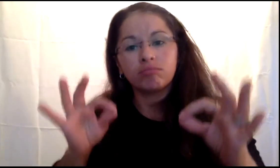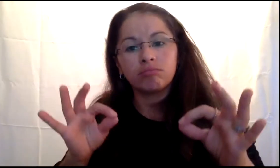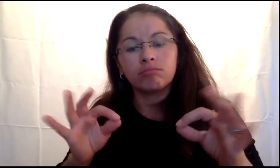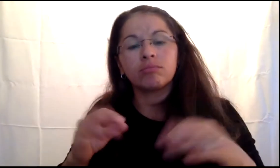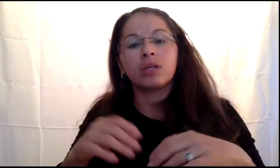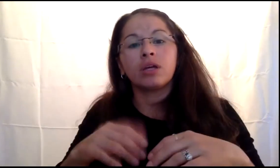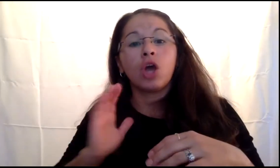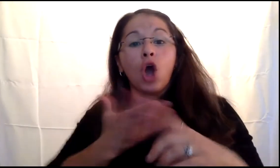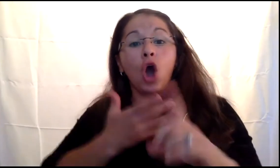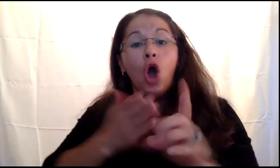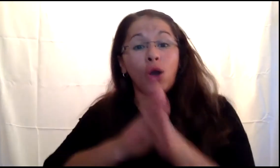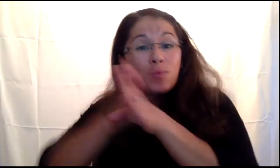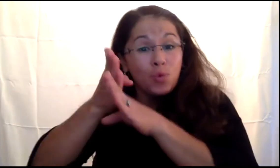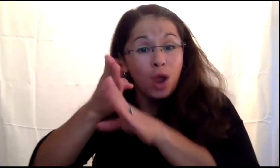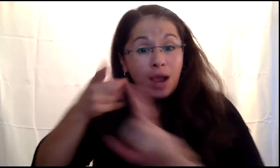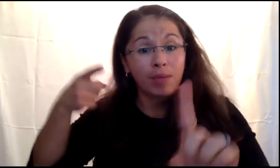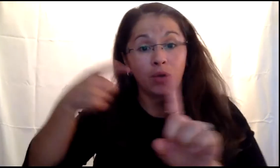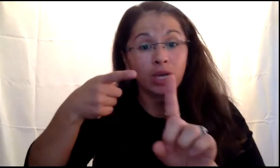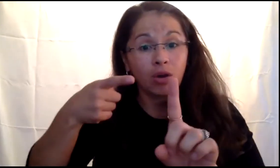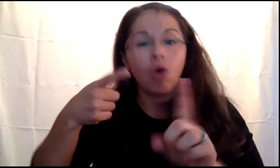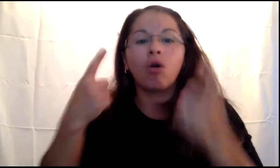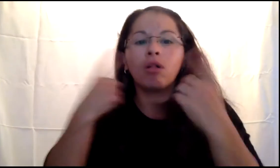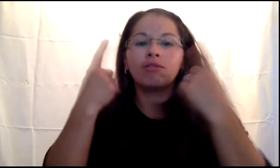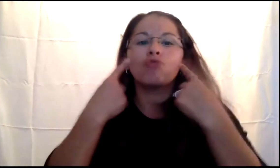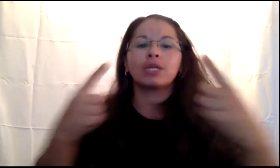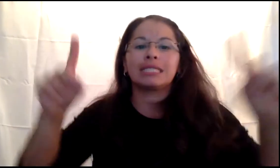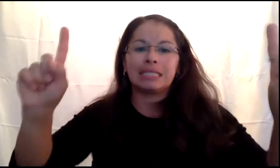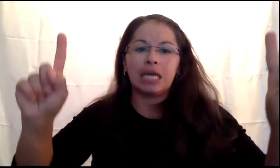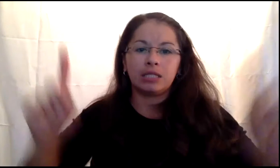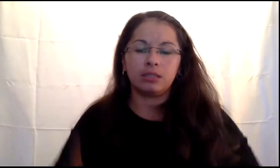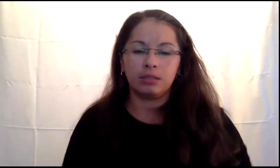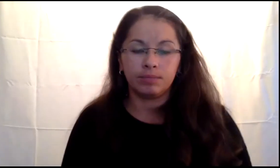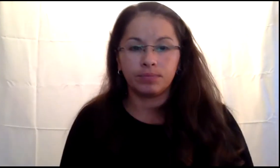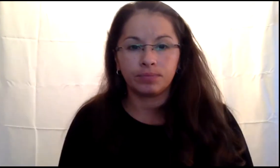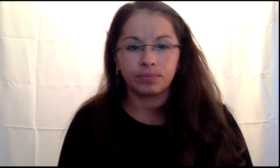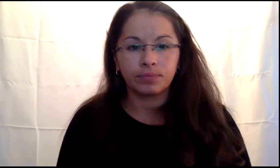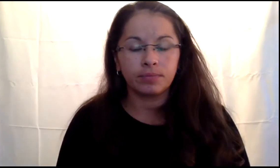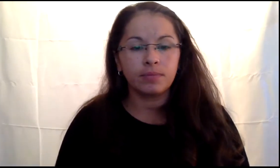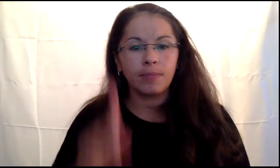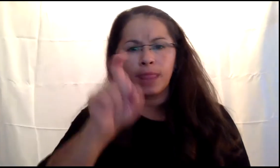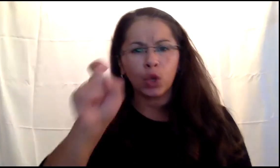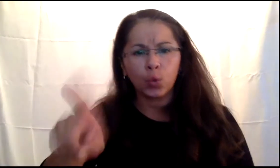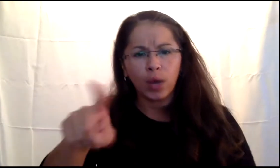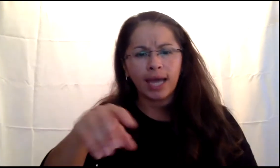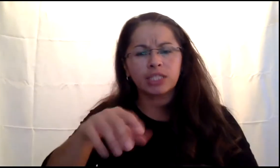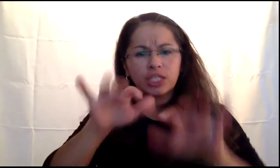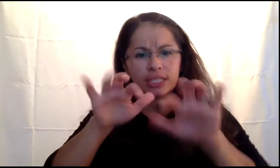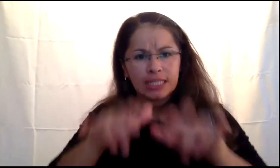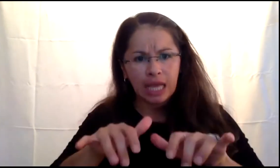succeed. Quick follow-up question, Jody. Somebody asked in the Q&A if for the state of Florida, is that information